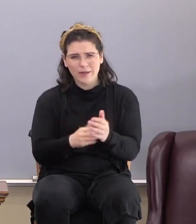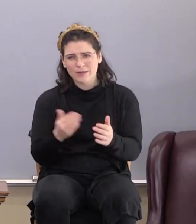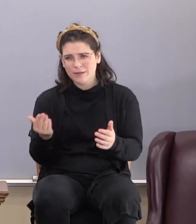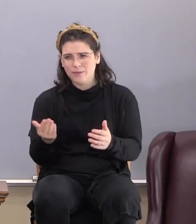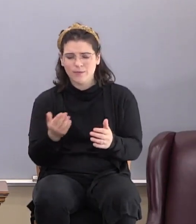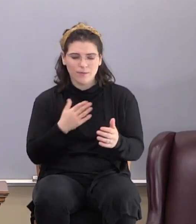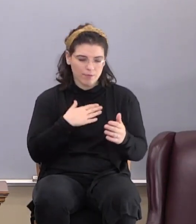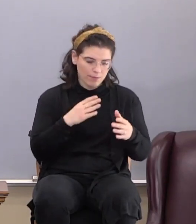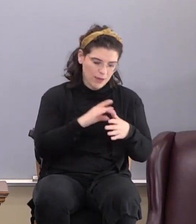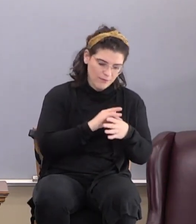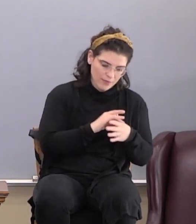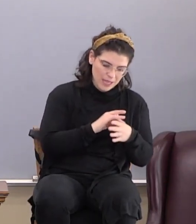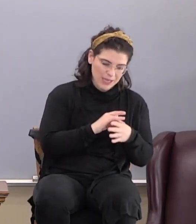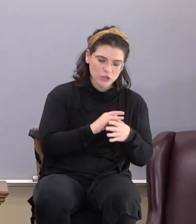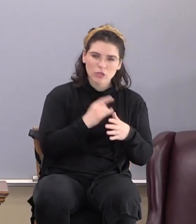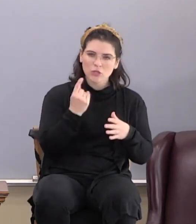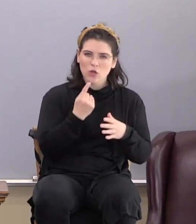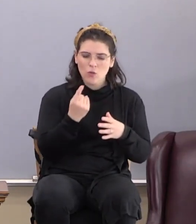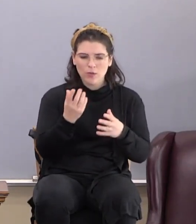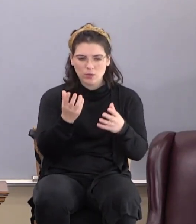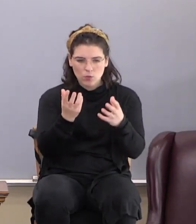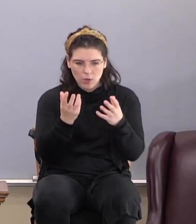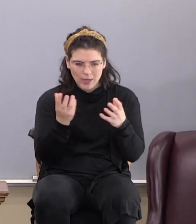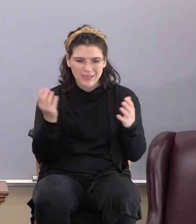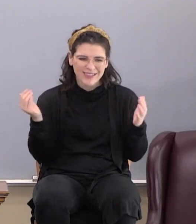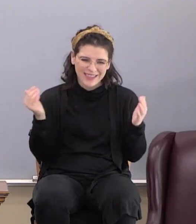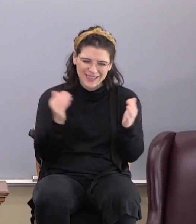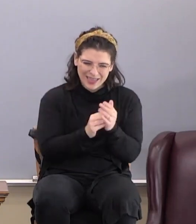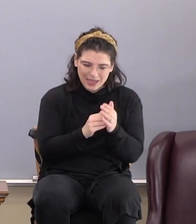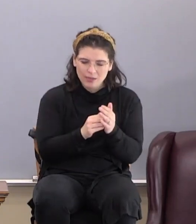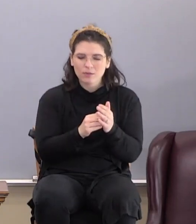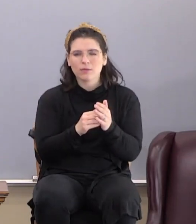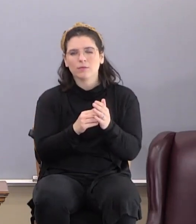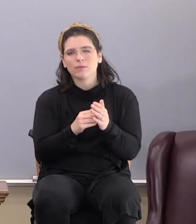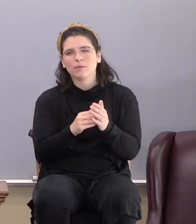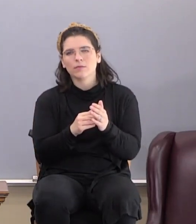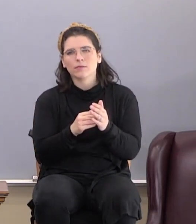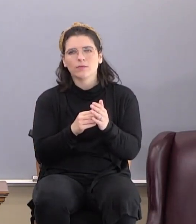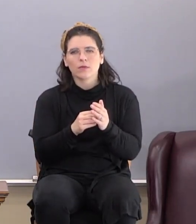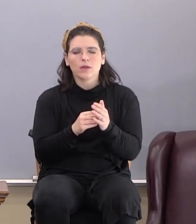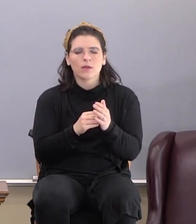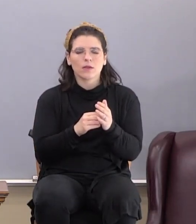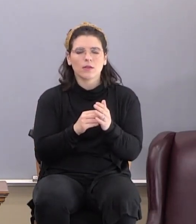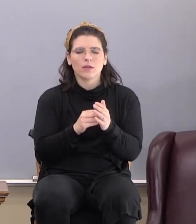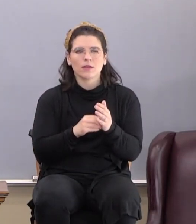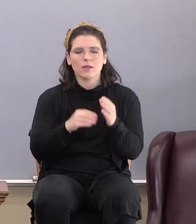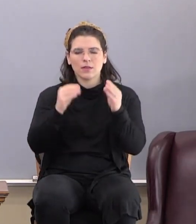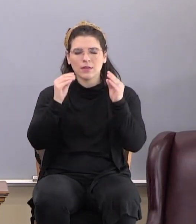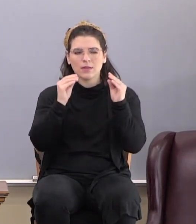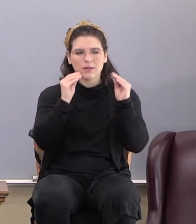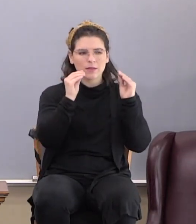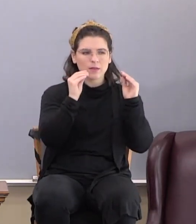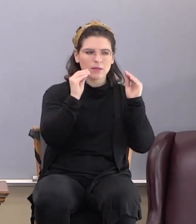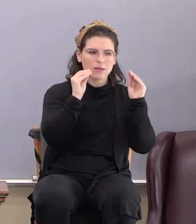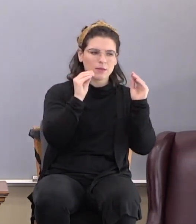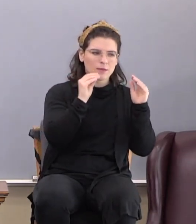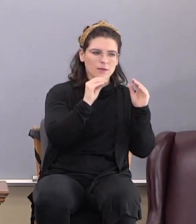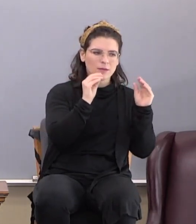Well, my flesh is always lusting against. No, the principle of the flesh